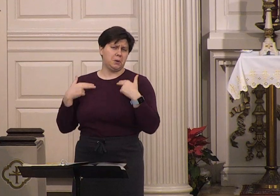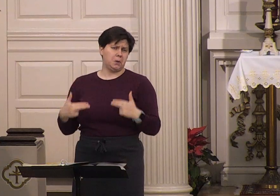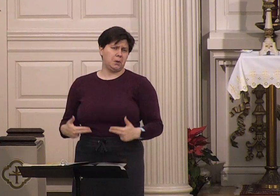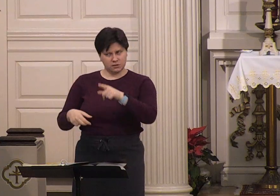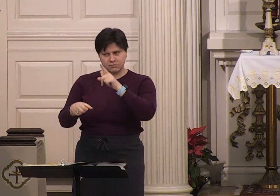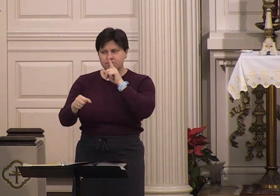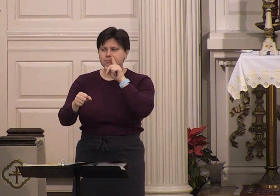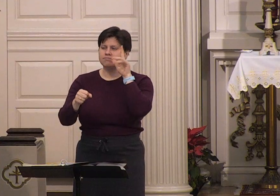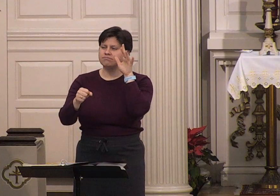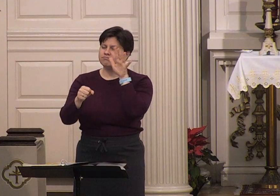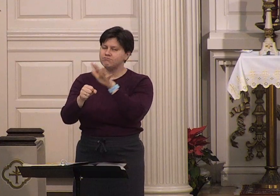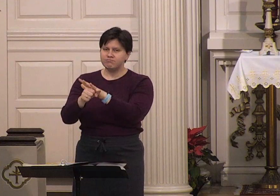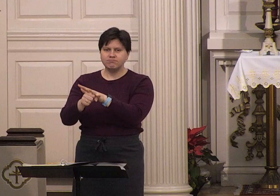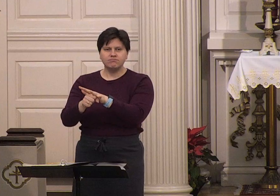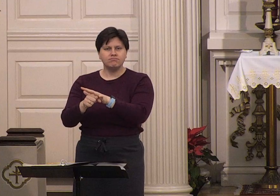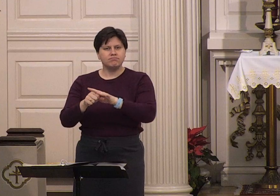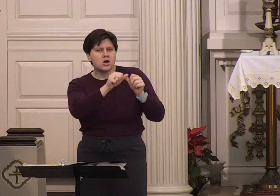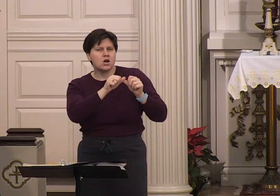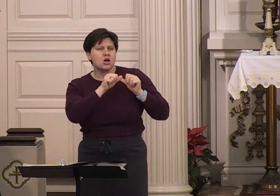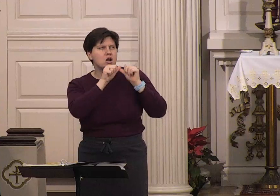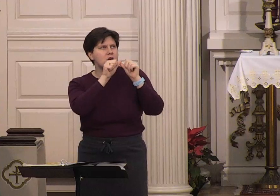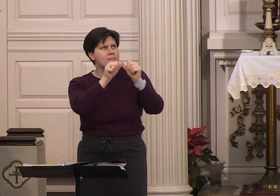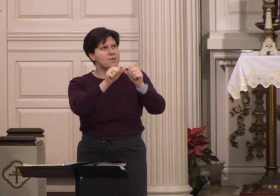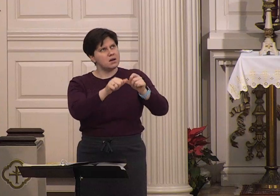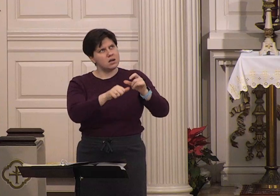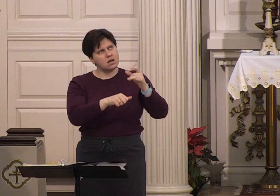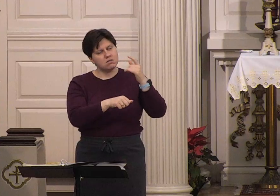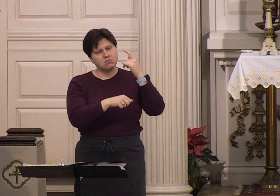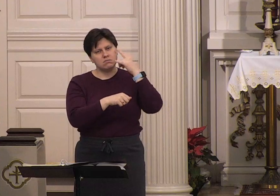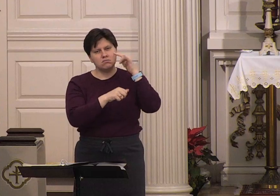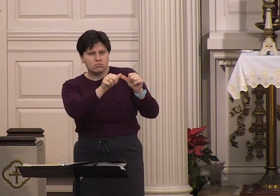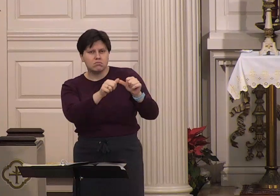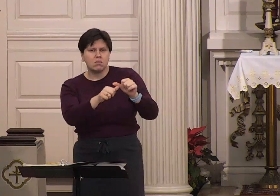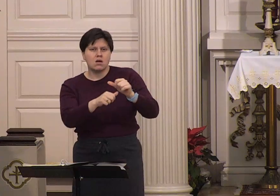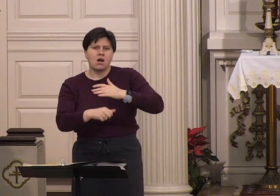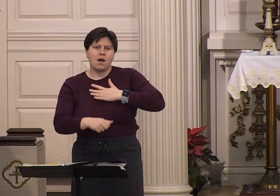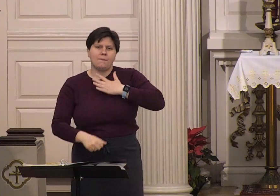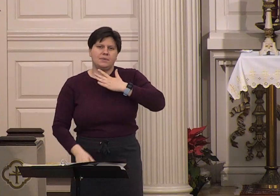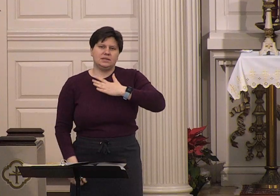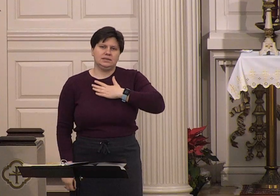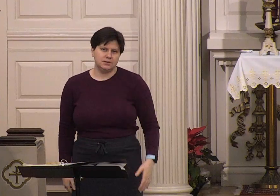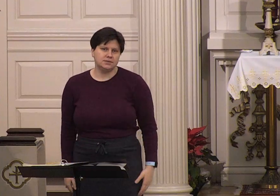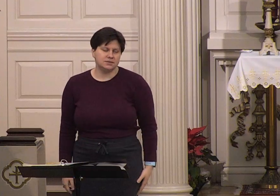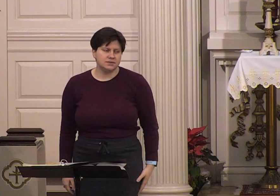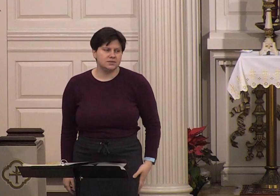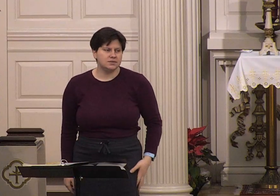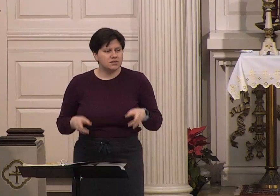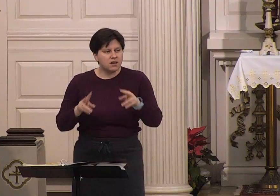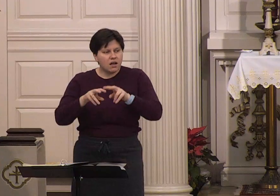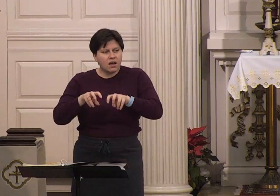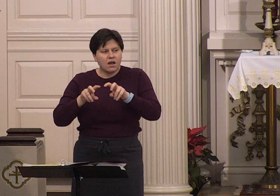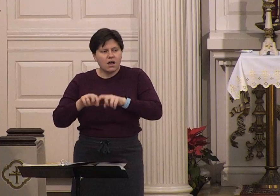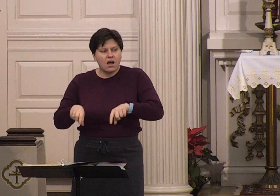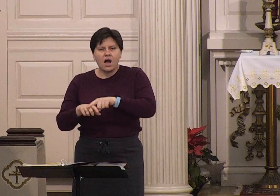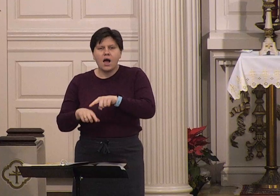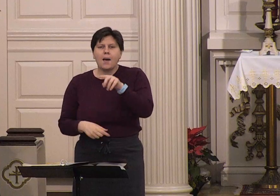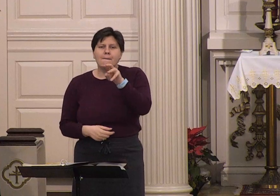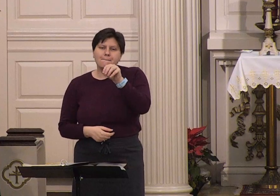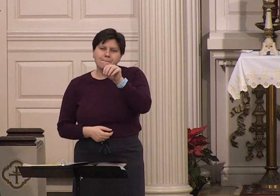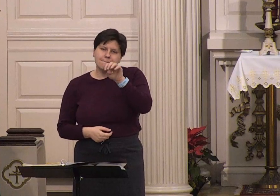enduring form of happiness. And we look at these things, meekness,